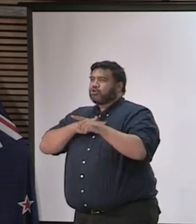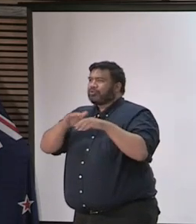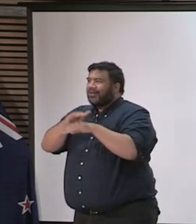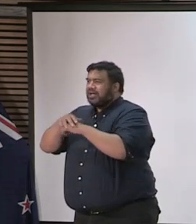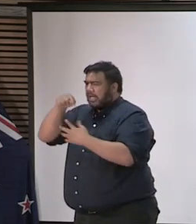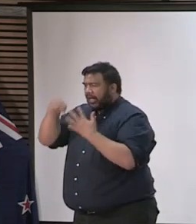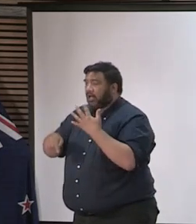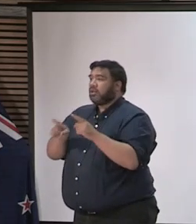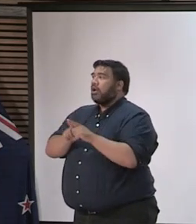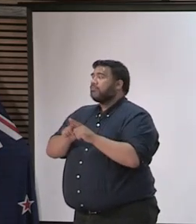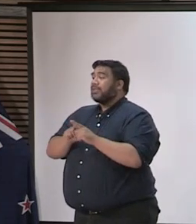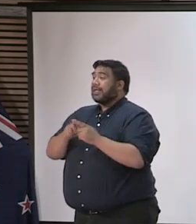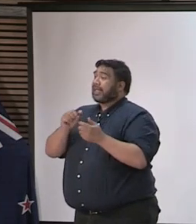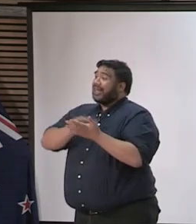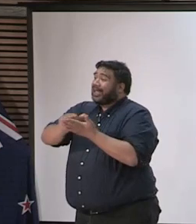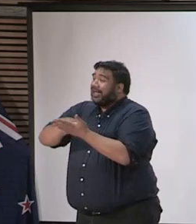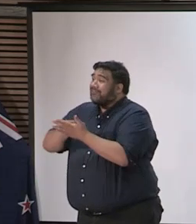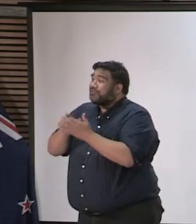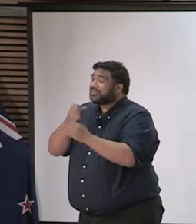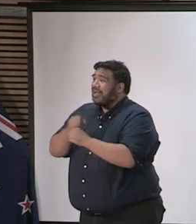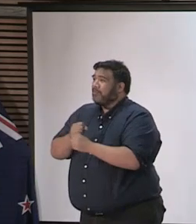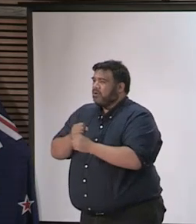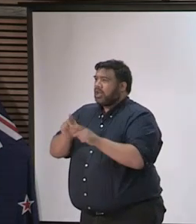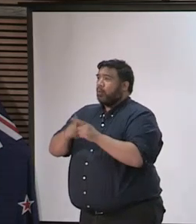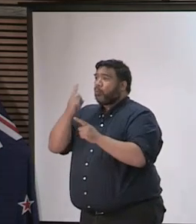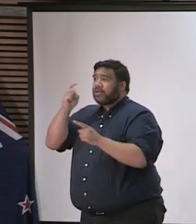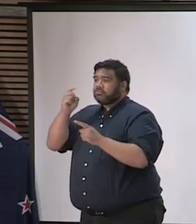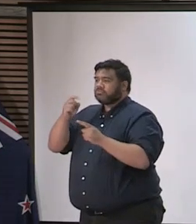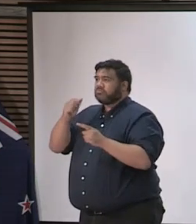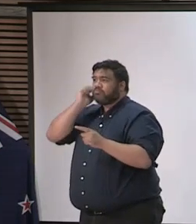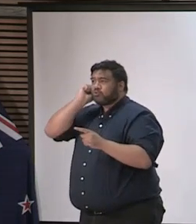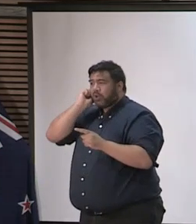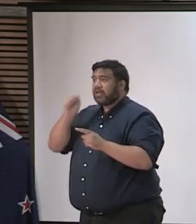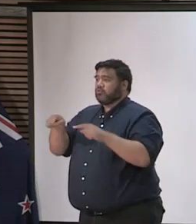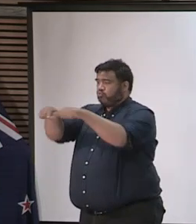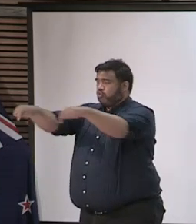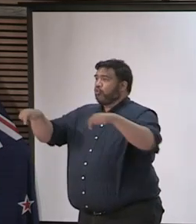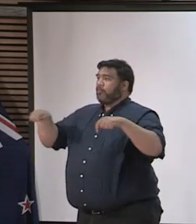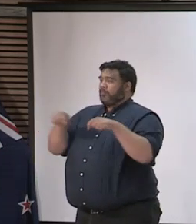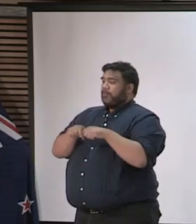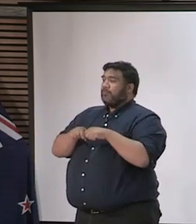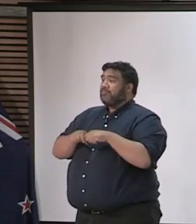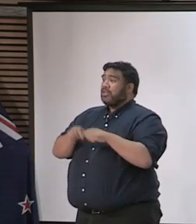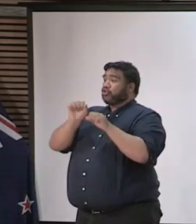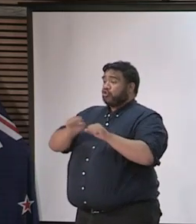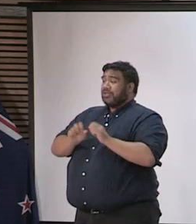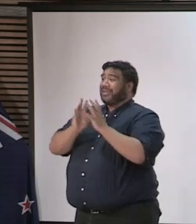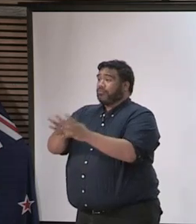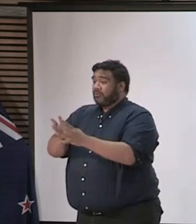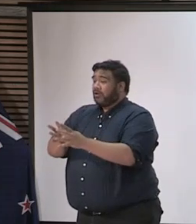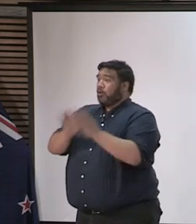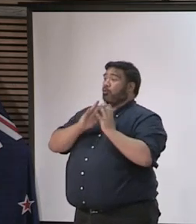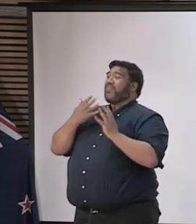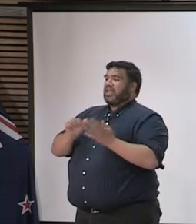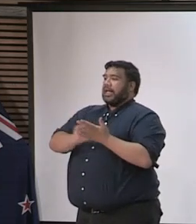got different groups of students using the same bathrooms, can they be cleaned in between so that you're keeping that bubble nice